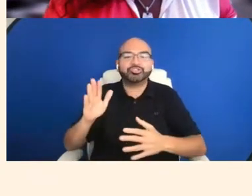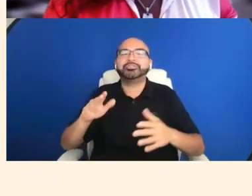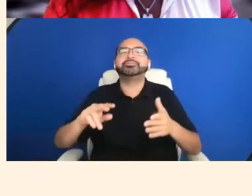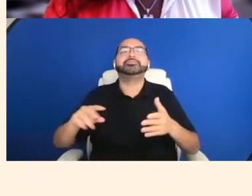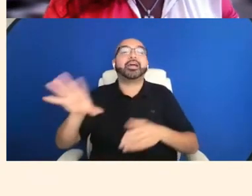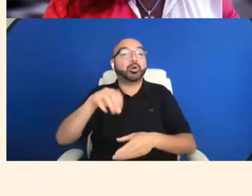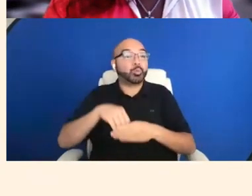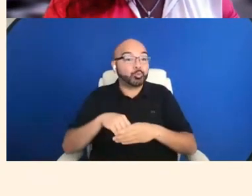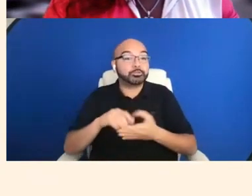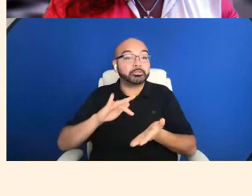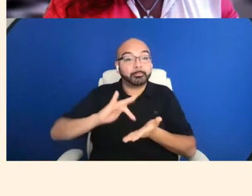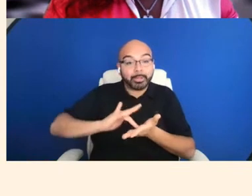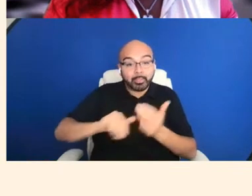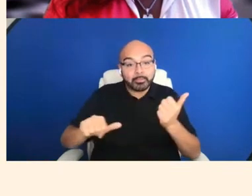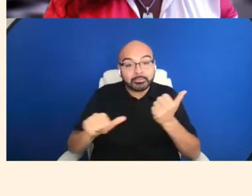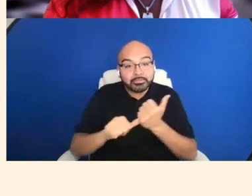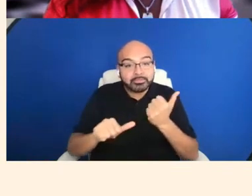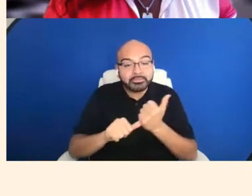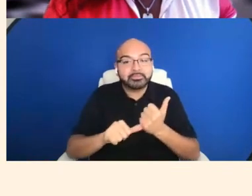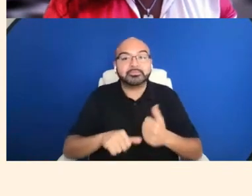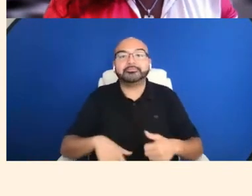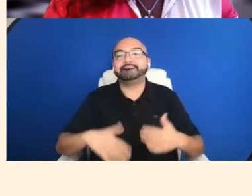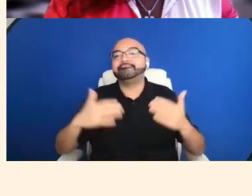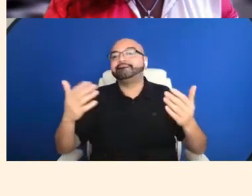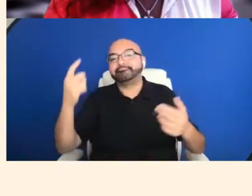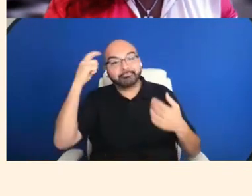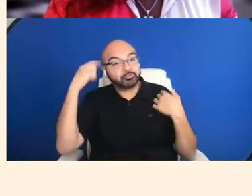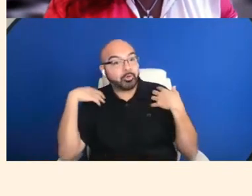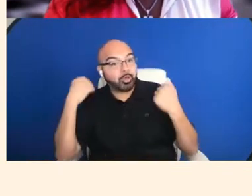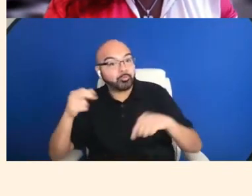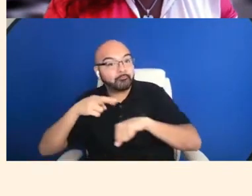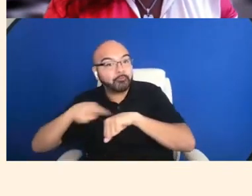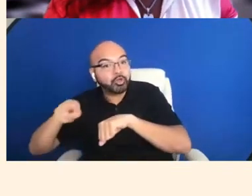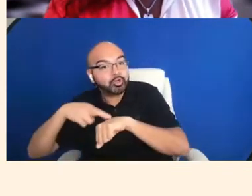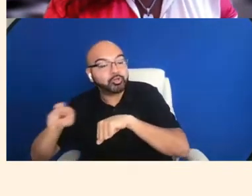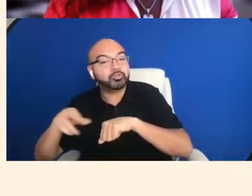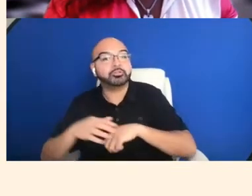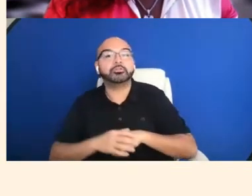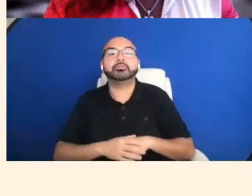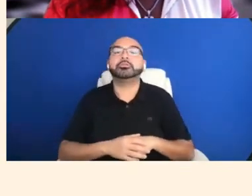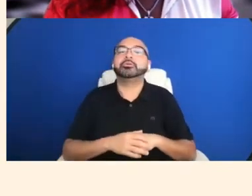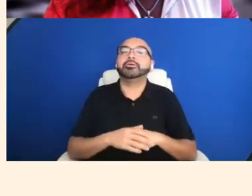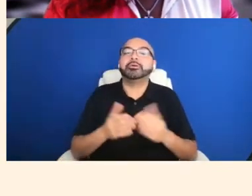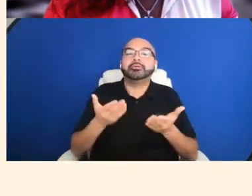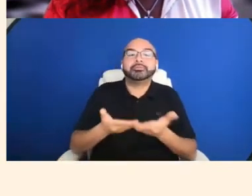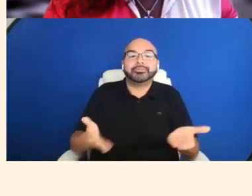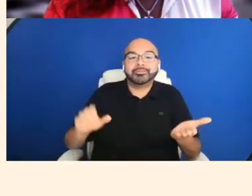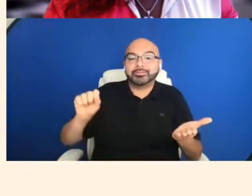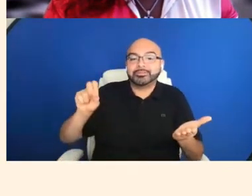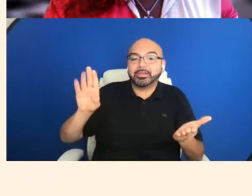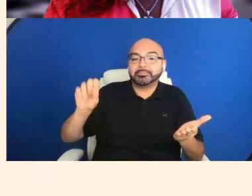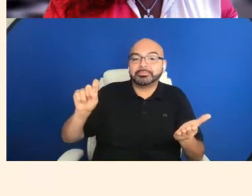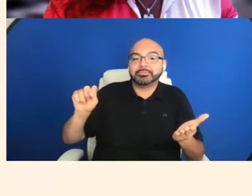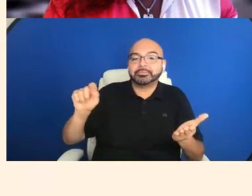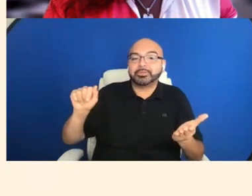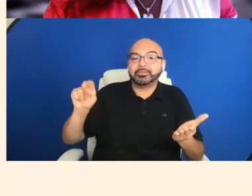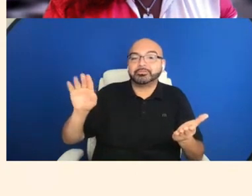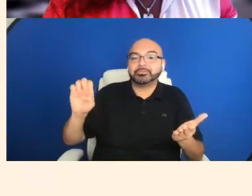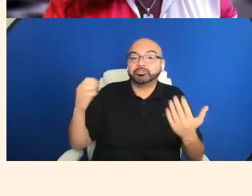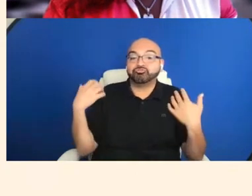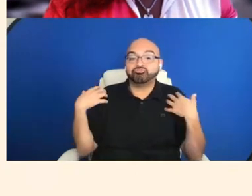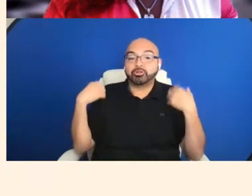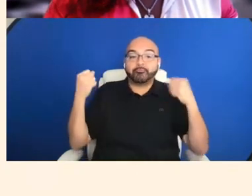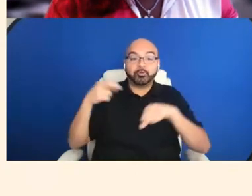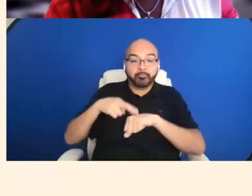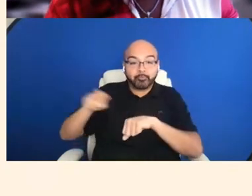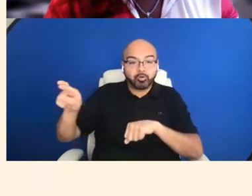includes medical assistance, mental health referrals, substance recovery referrals. We have